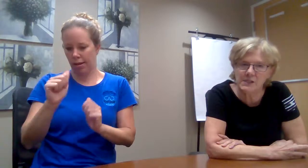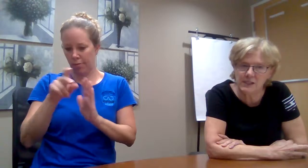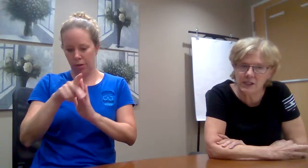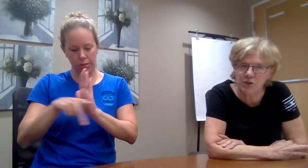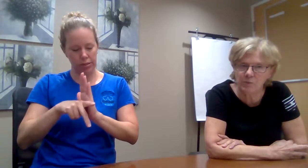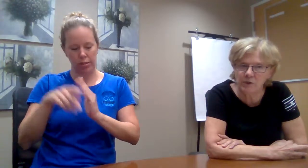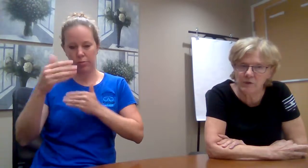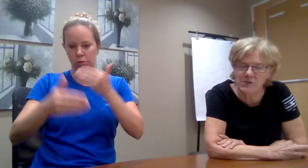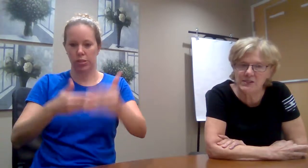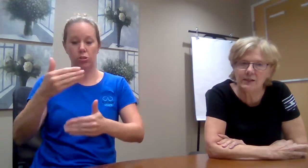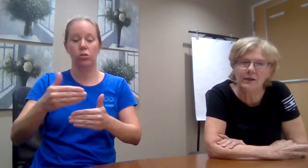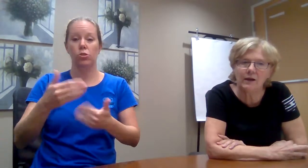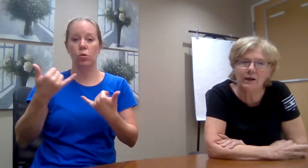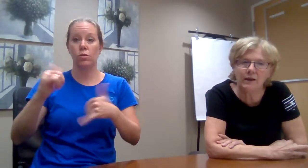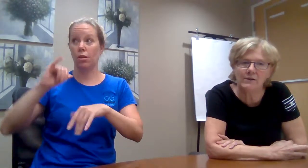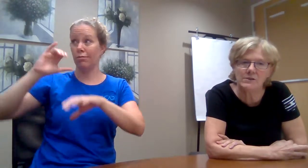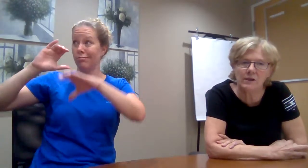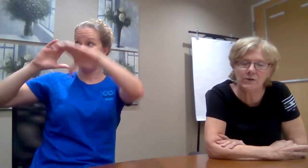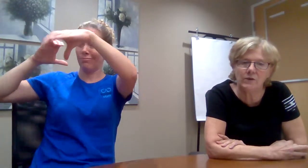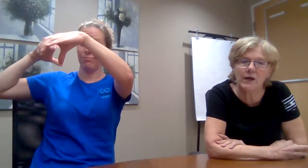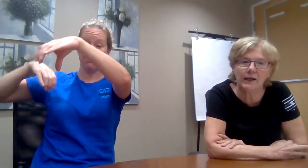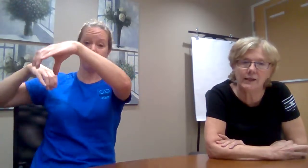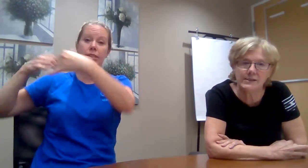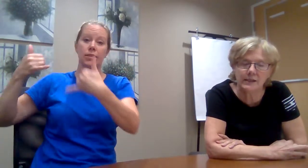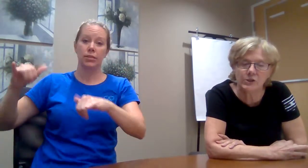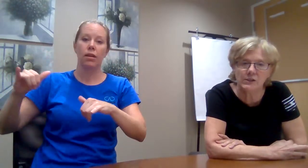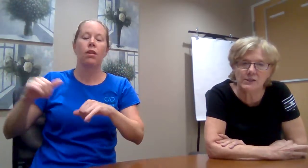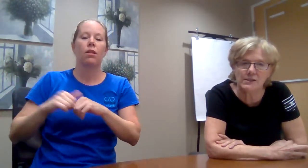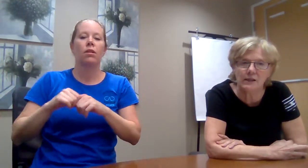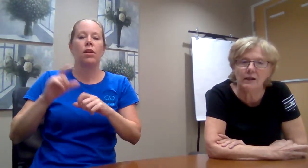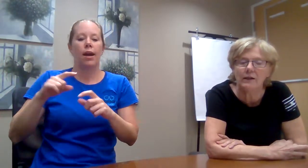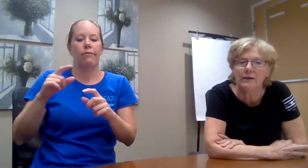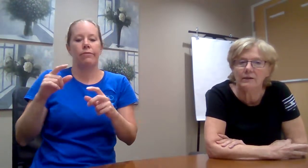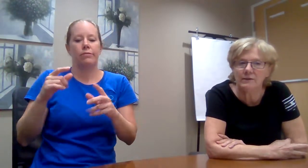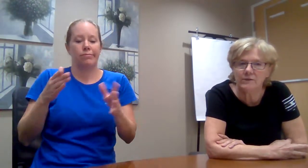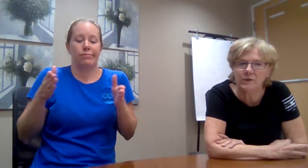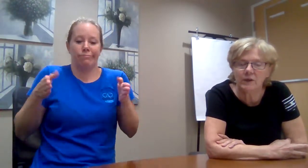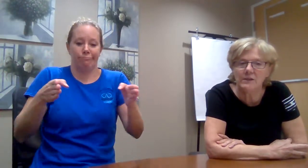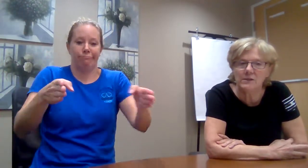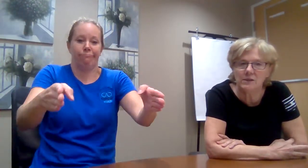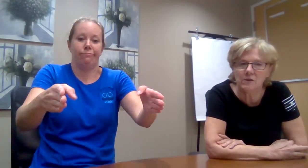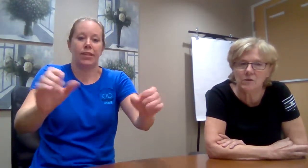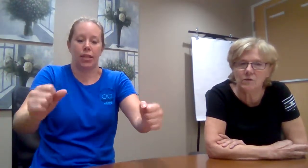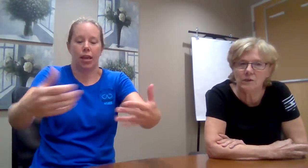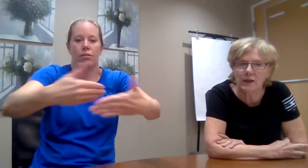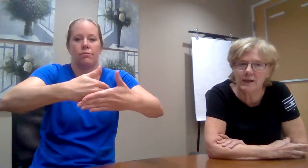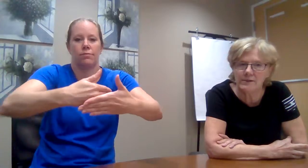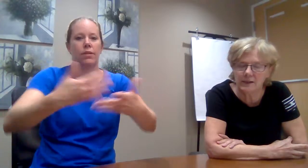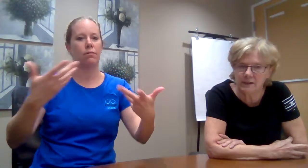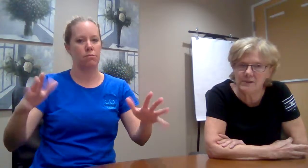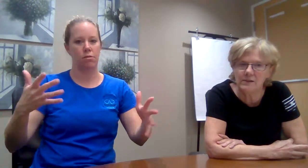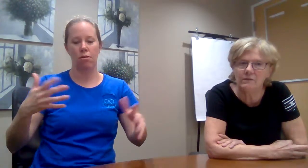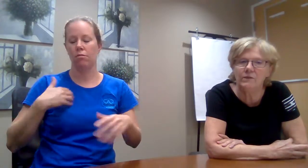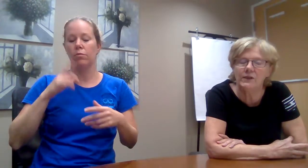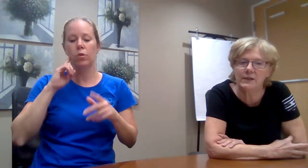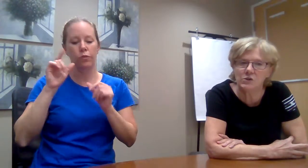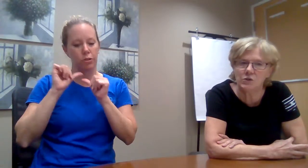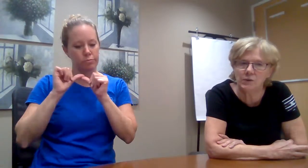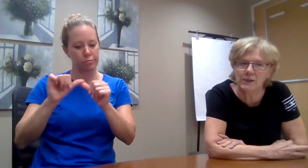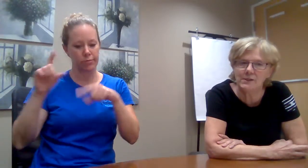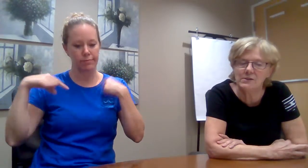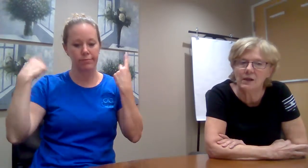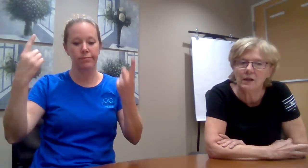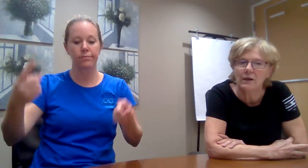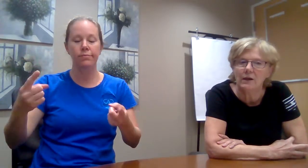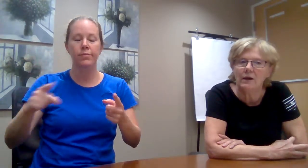in the visitation booths, and the hugging is done through the hugging stations. This is going to continue as is for the next